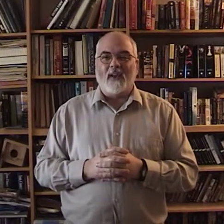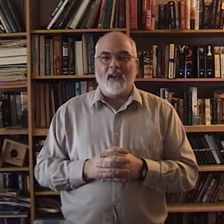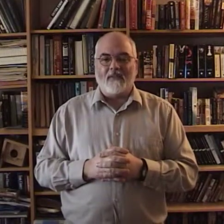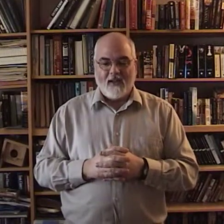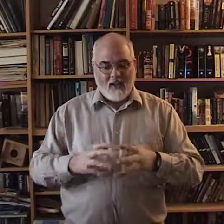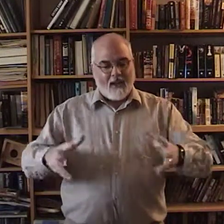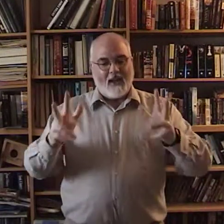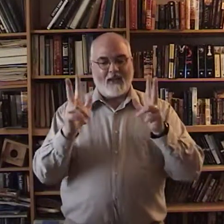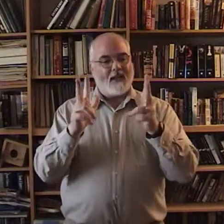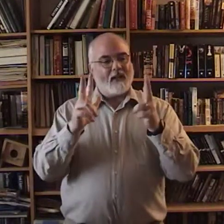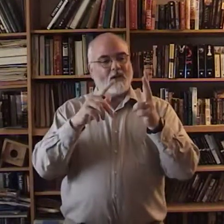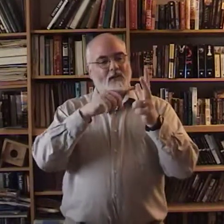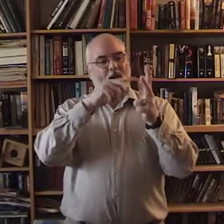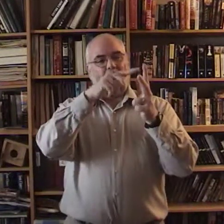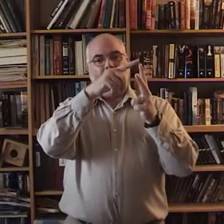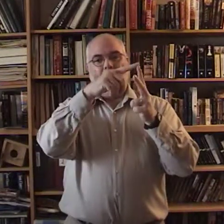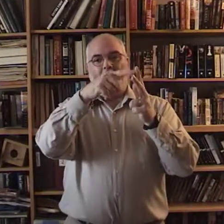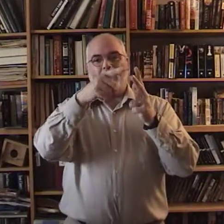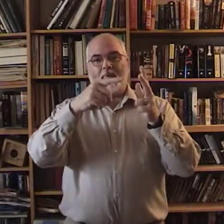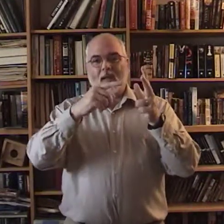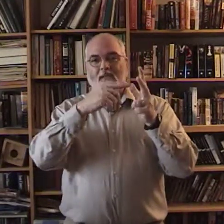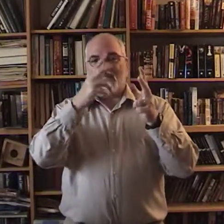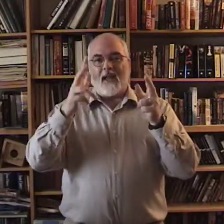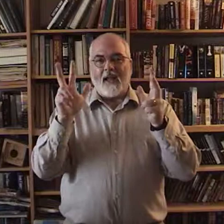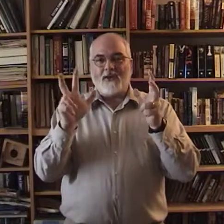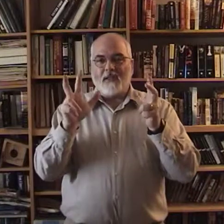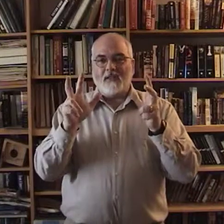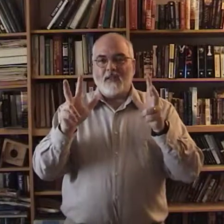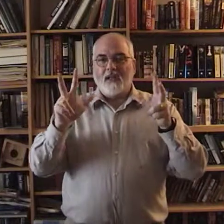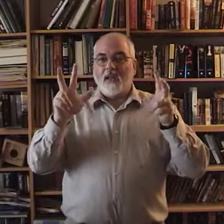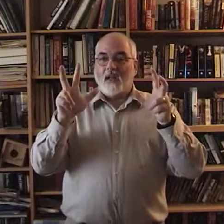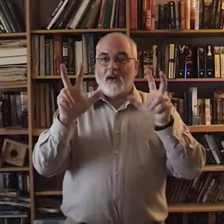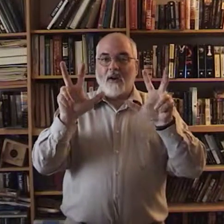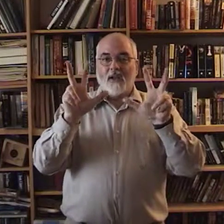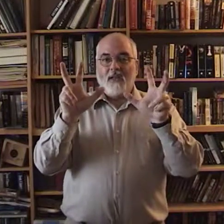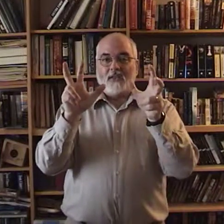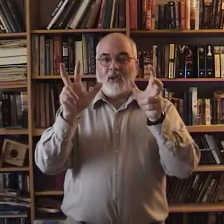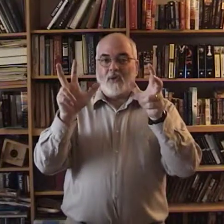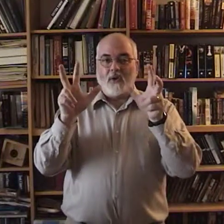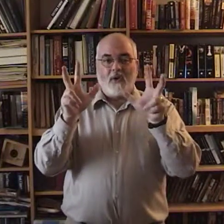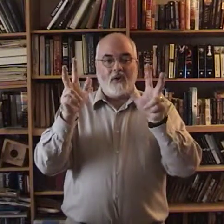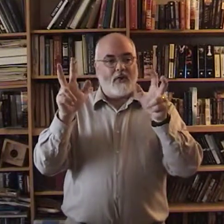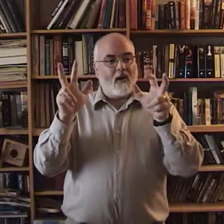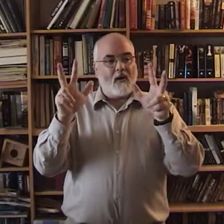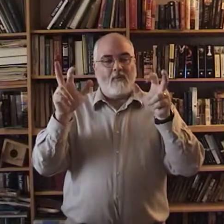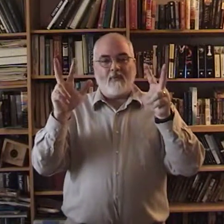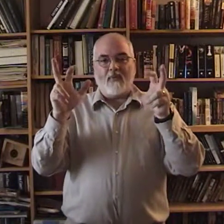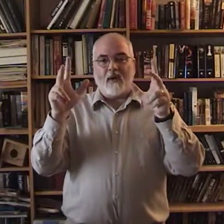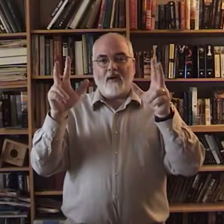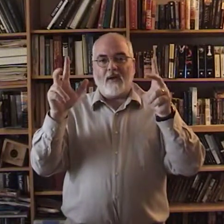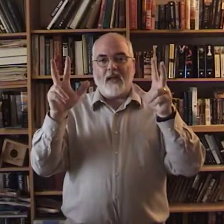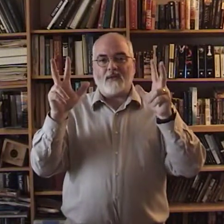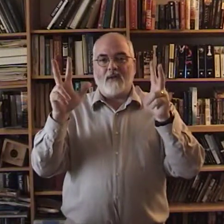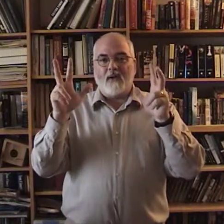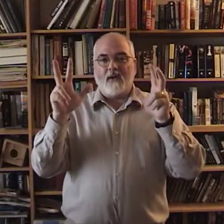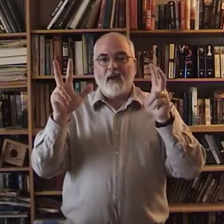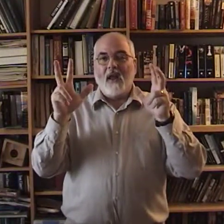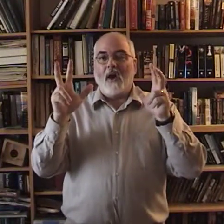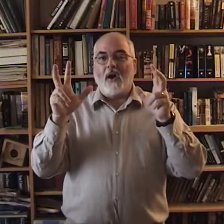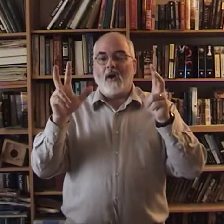life. It's got those little bump things on the edges. All right. So your thumb, finger, the next finger are